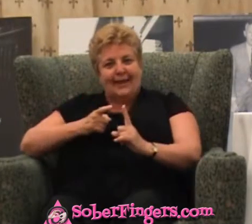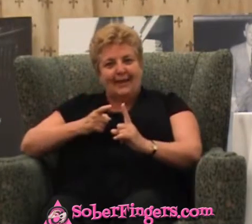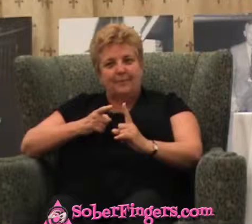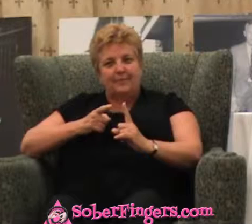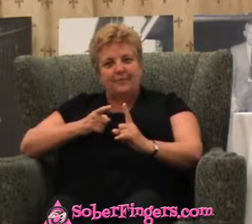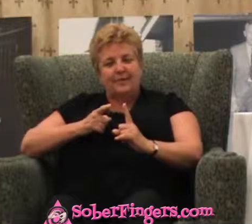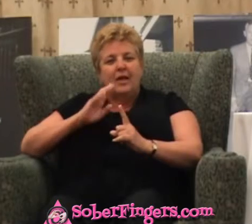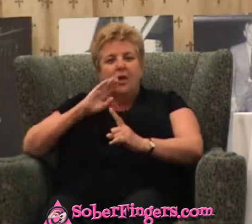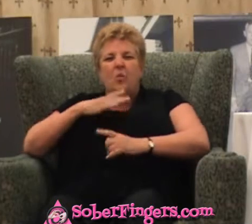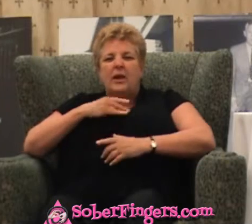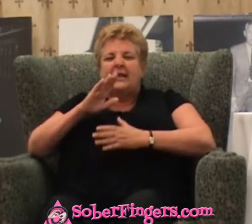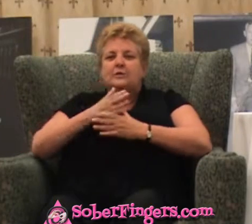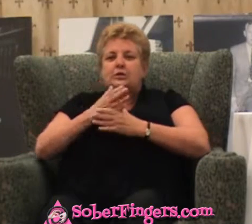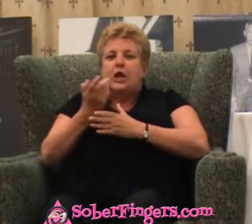little story with you.